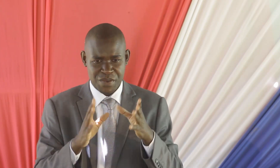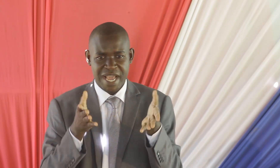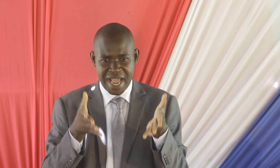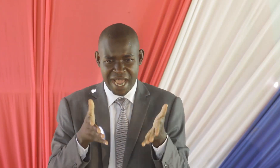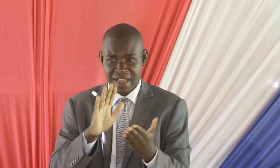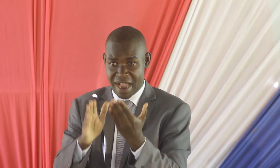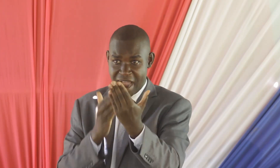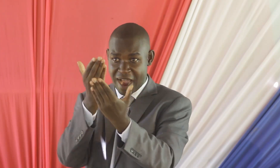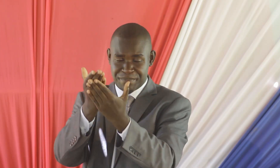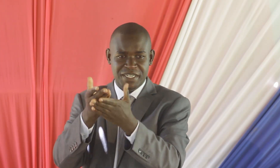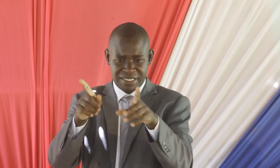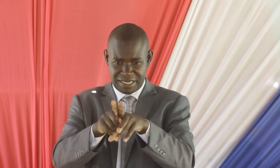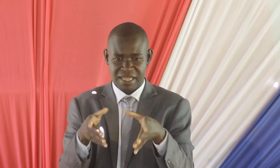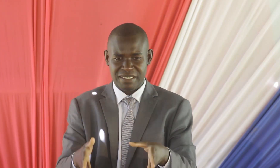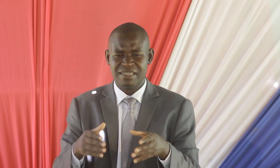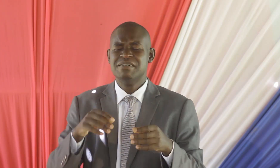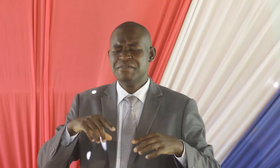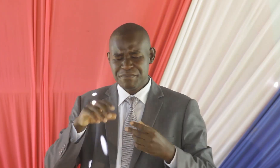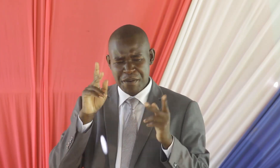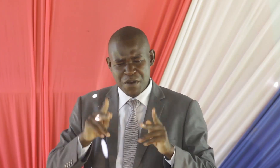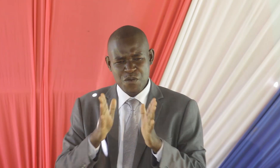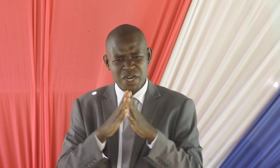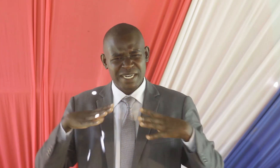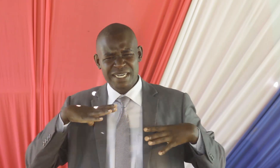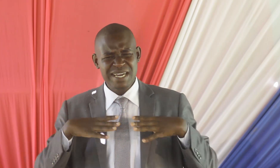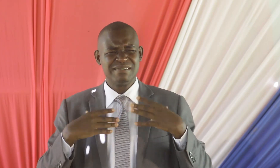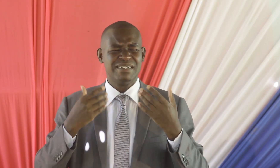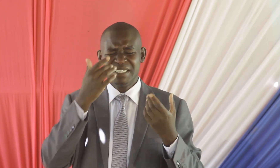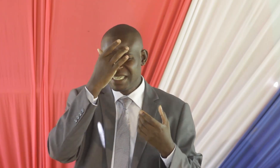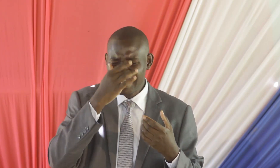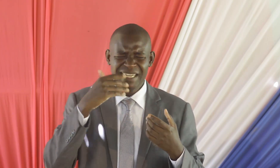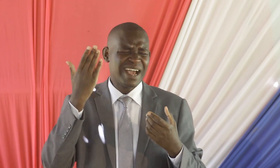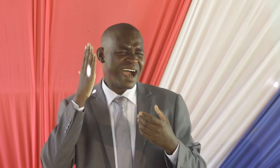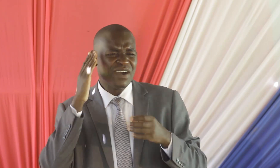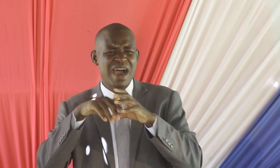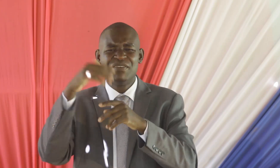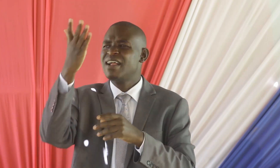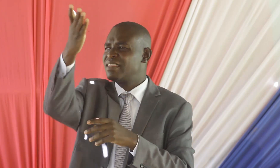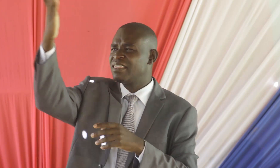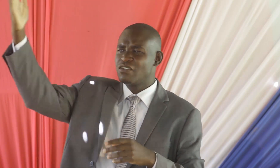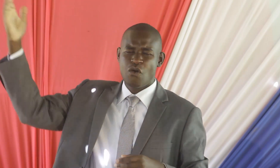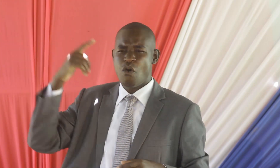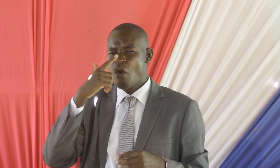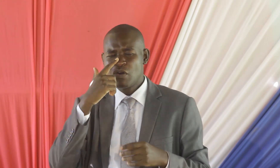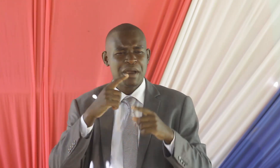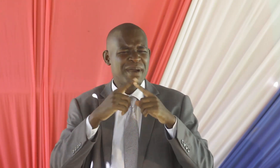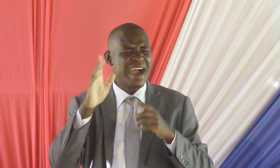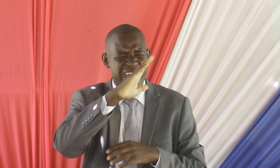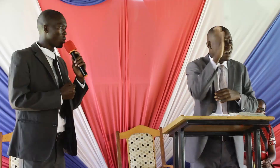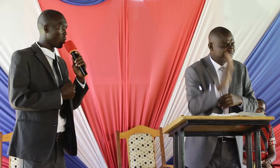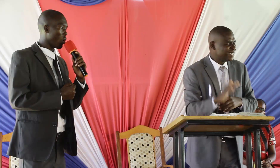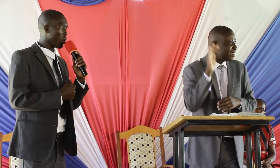is that Jesus wants us all to be with him. All the disabled, all the blind, all the deaf.